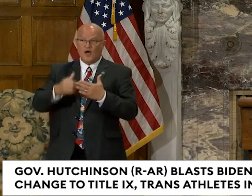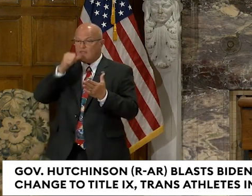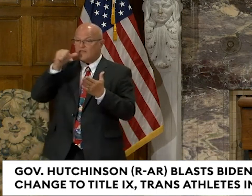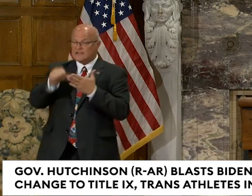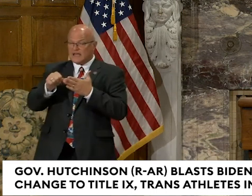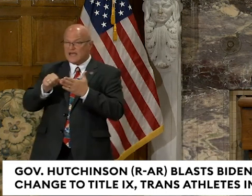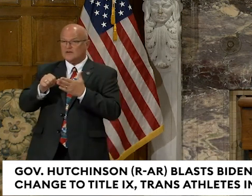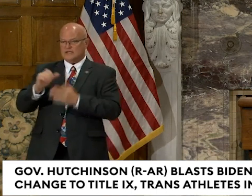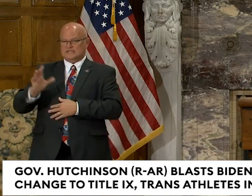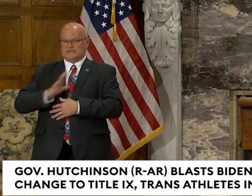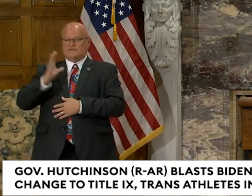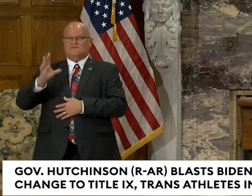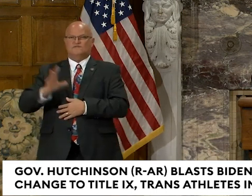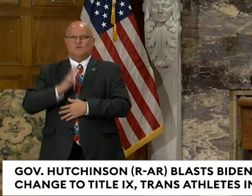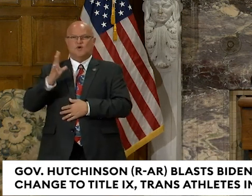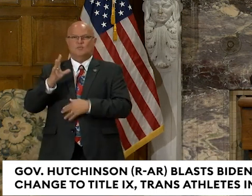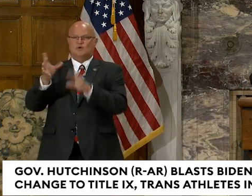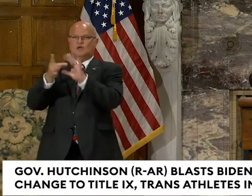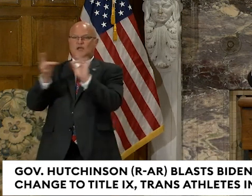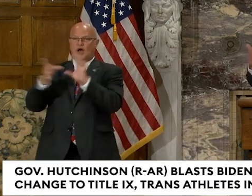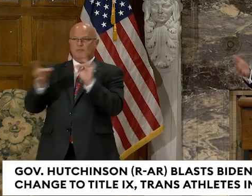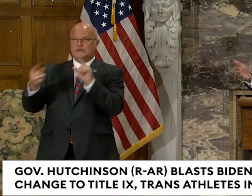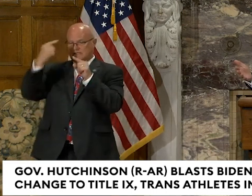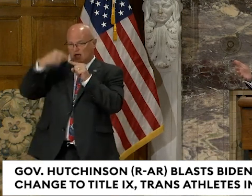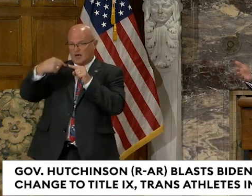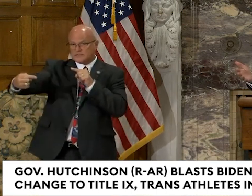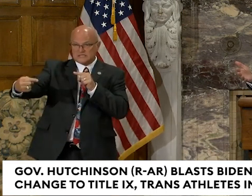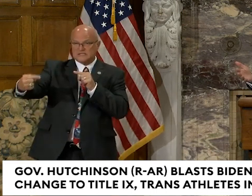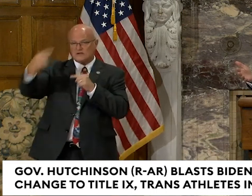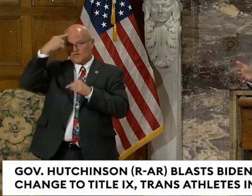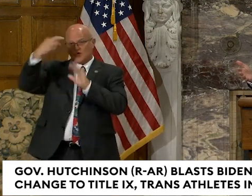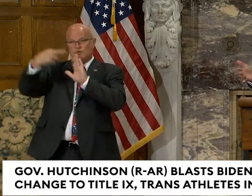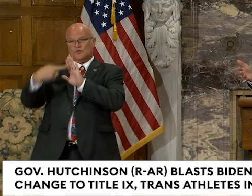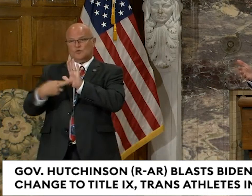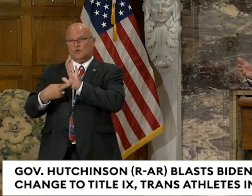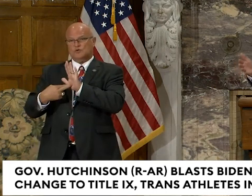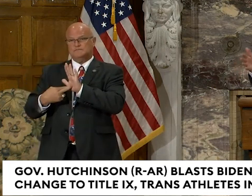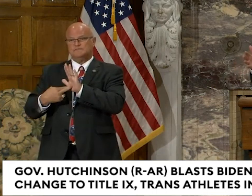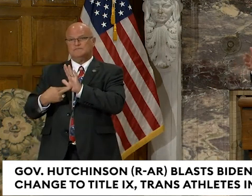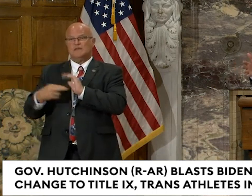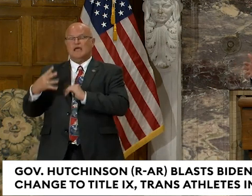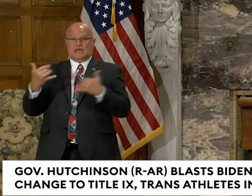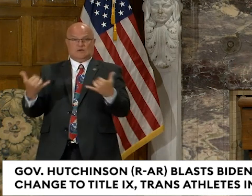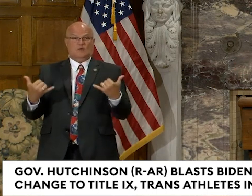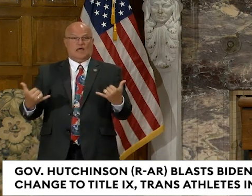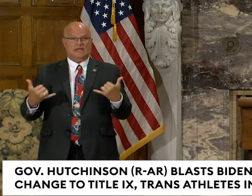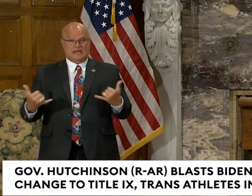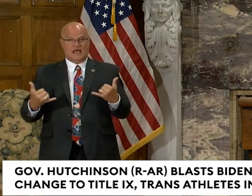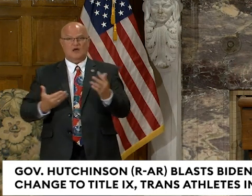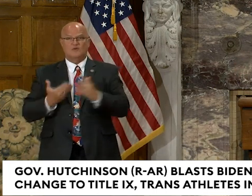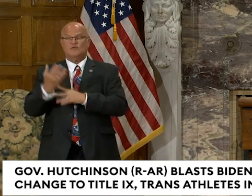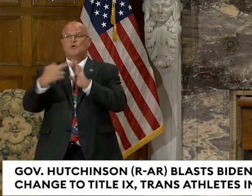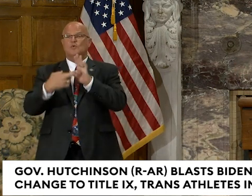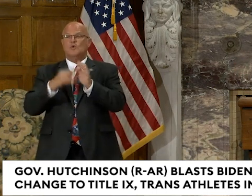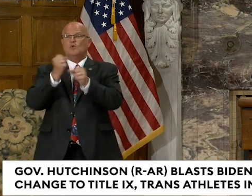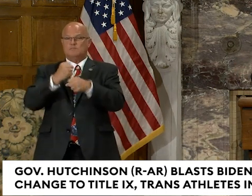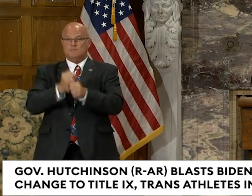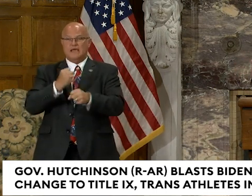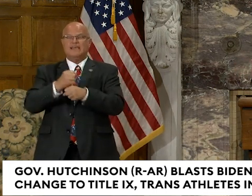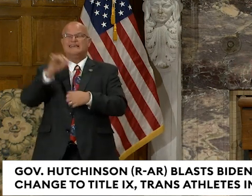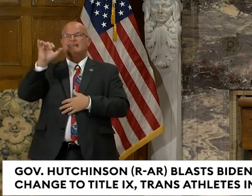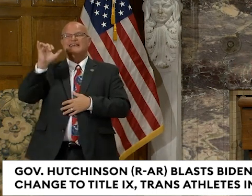letter is a formal comment in opposition to the rule. And right now they're going through rulemaking, and